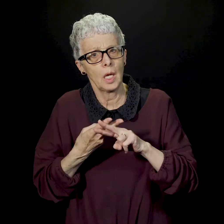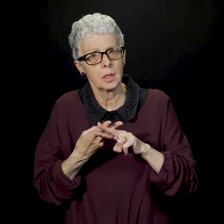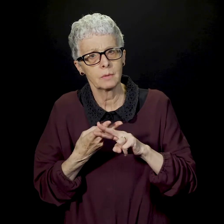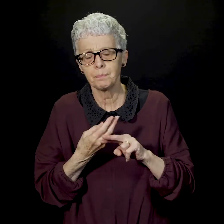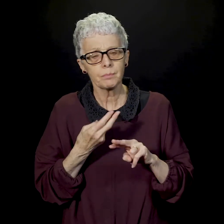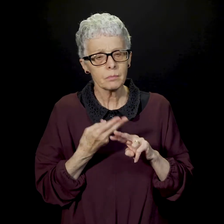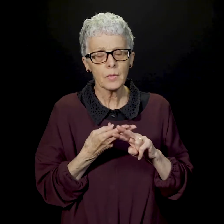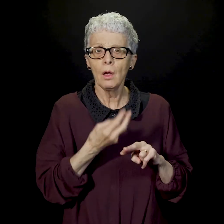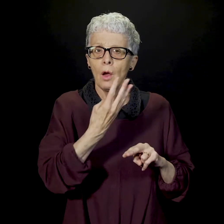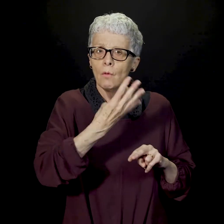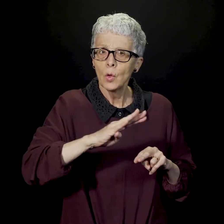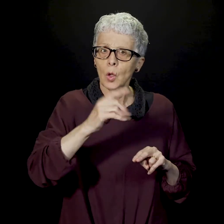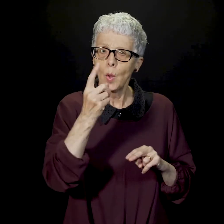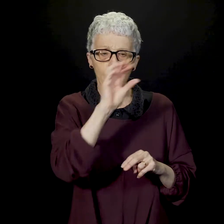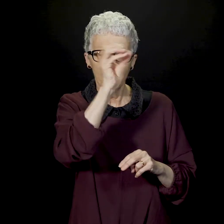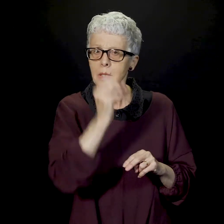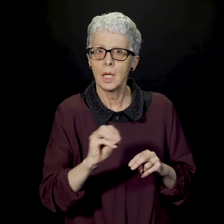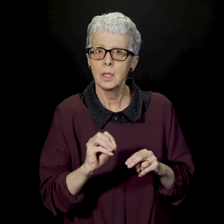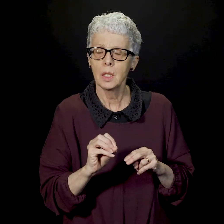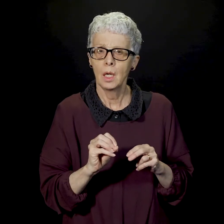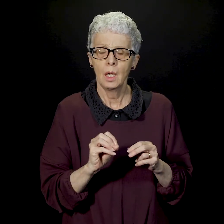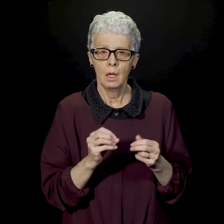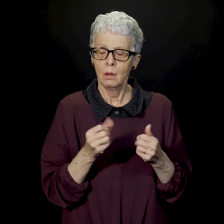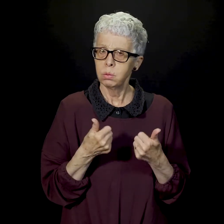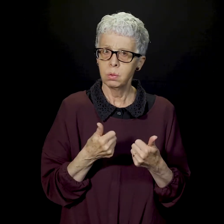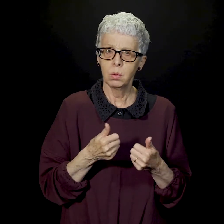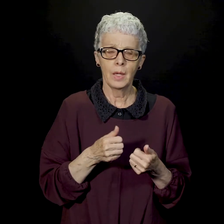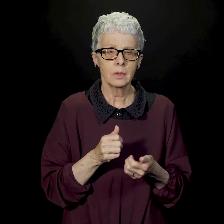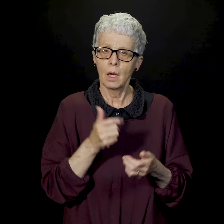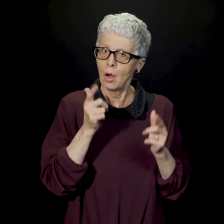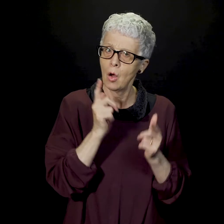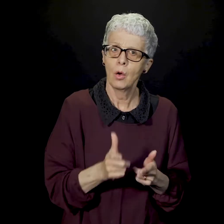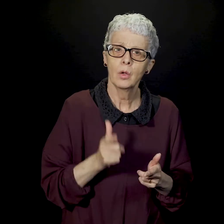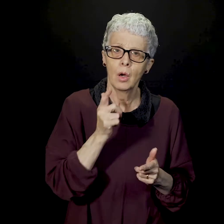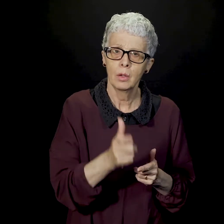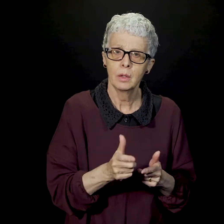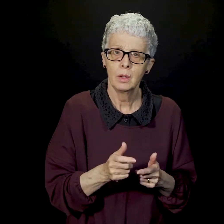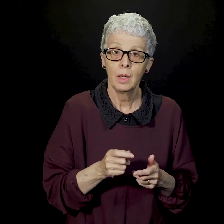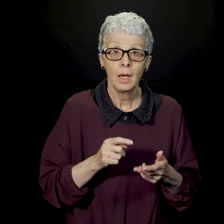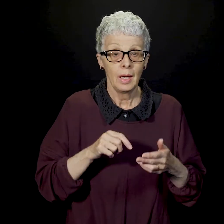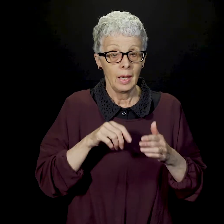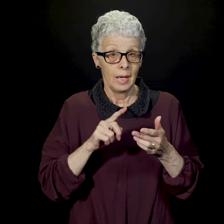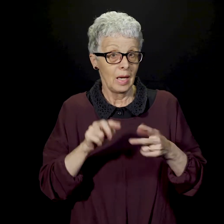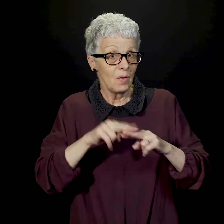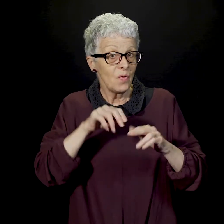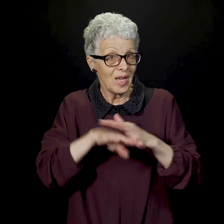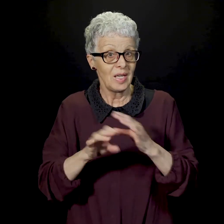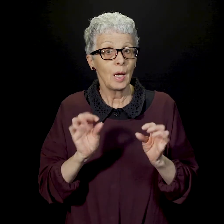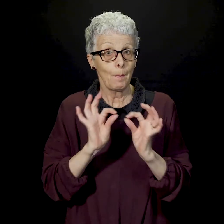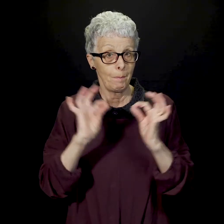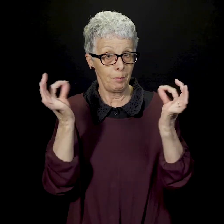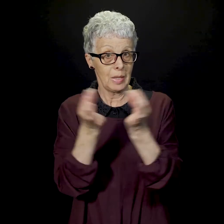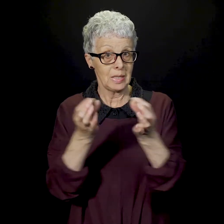41%, that's such a telling statistic, because if a business claimed that their service would leave a person feeling fulfilled, and 4 out of every